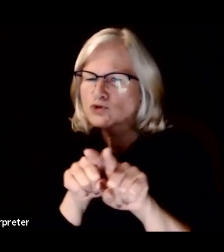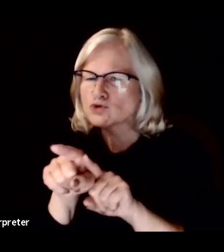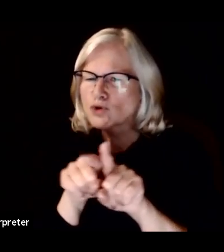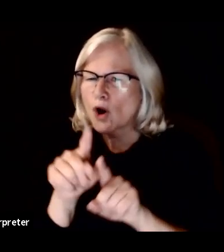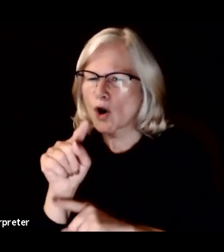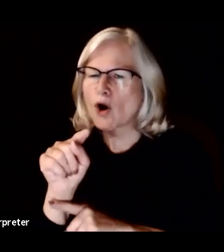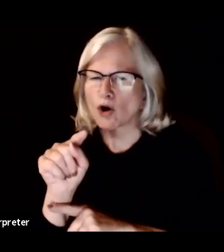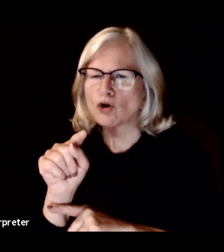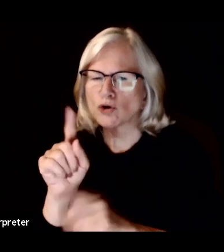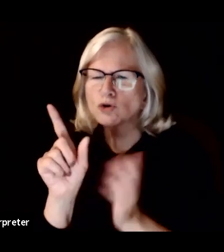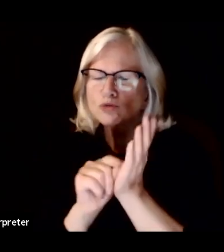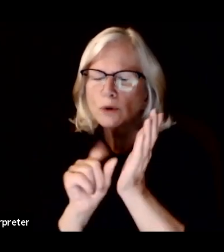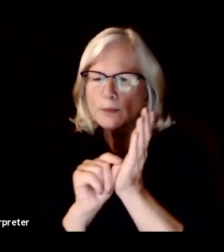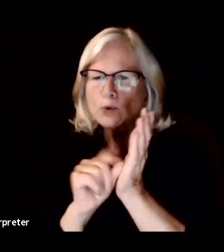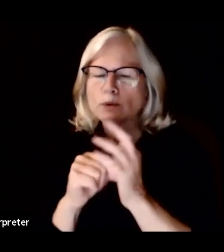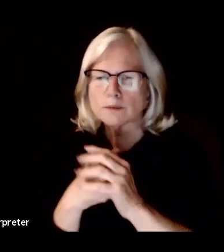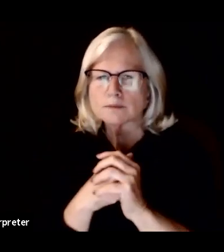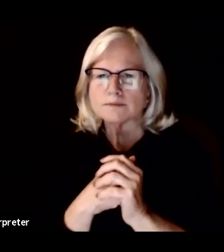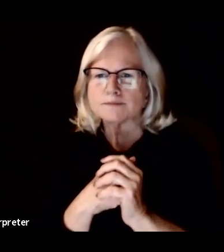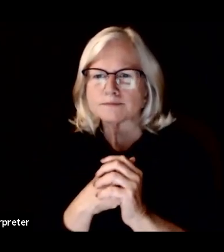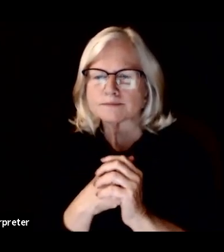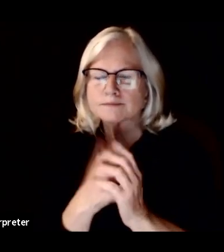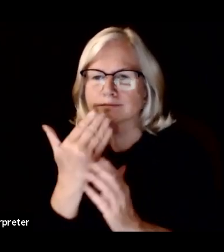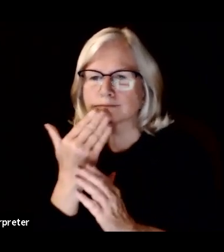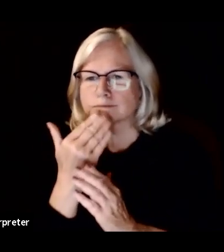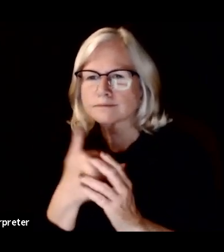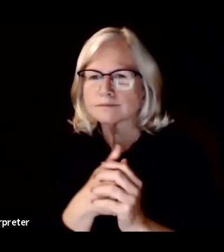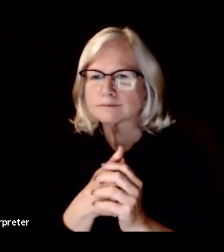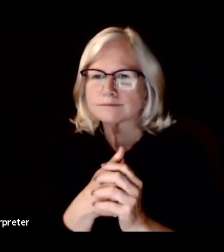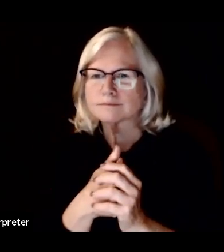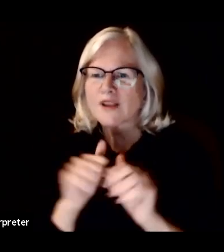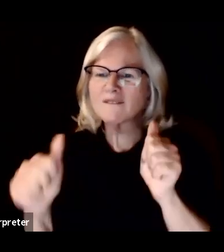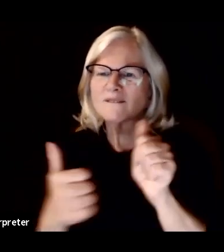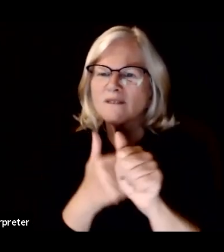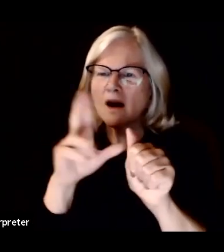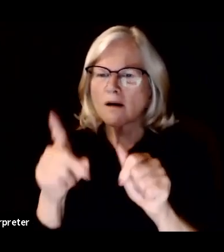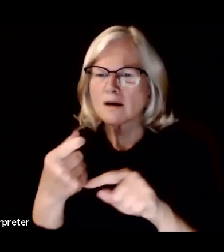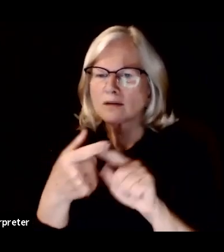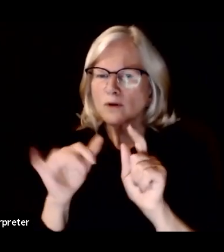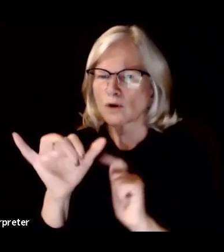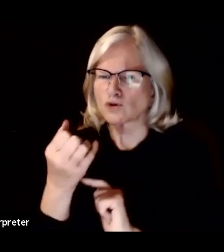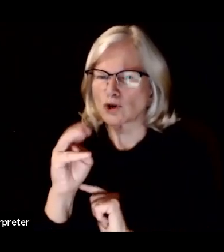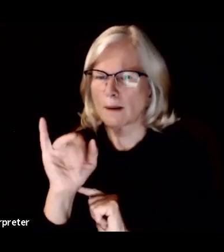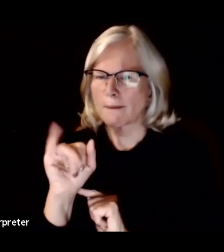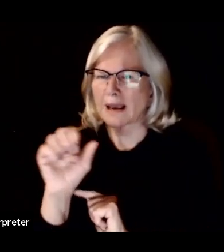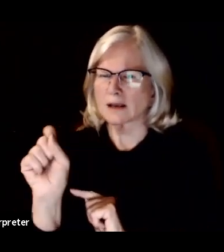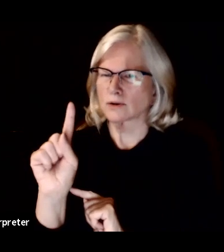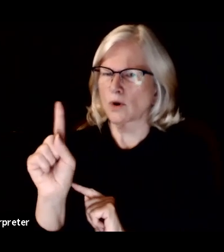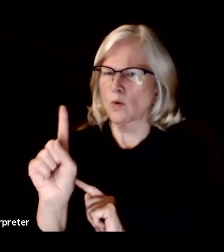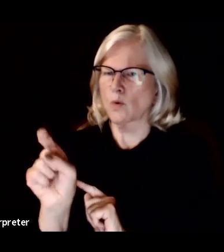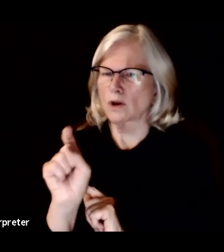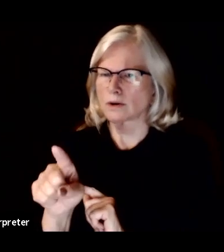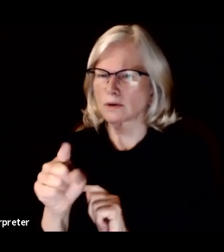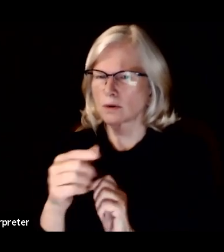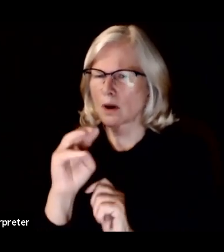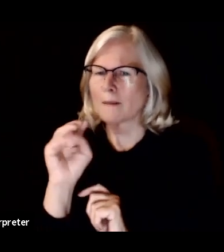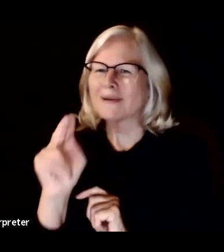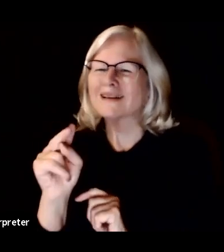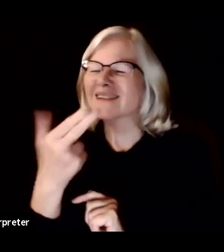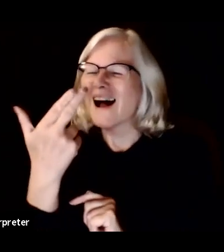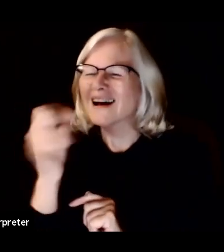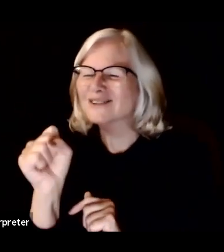Thank you. Just a follow-up to Jeremy's question on our behalf about the high school and college sports situations that are